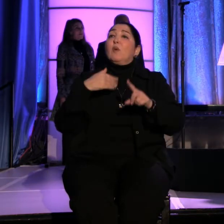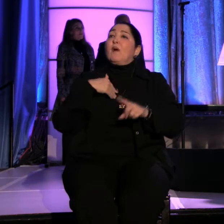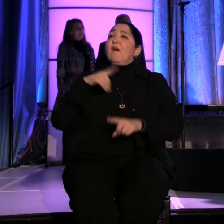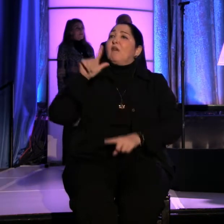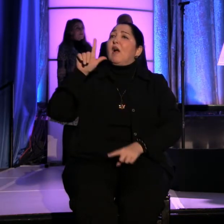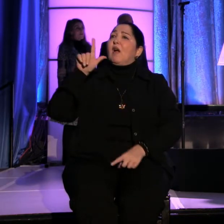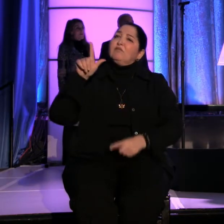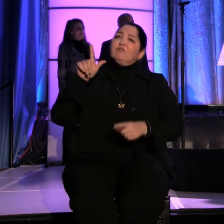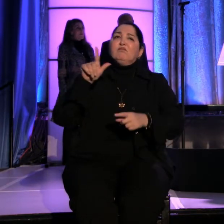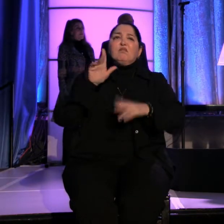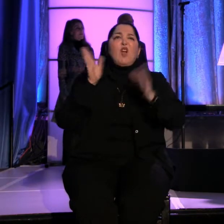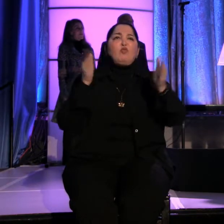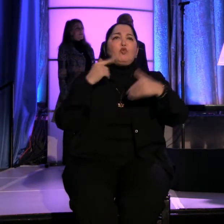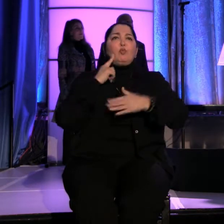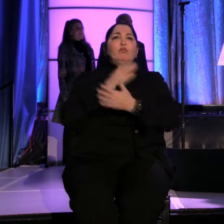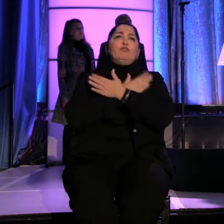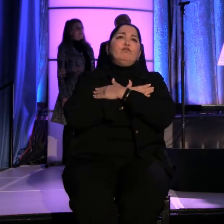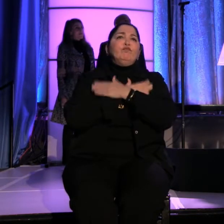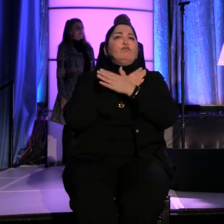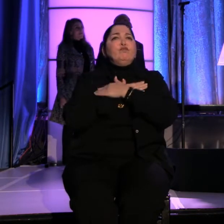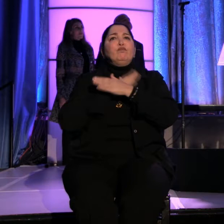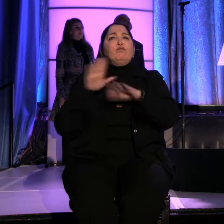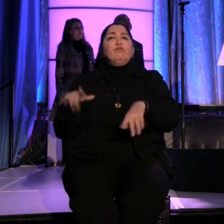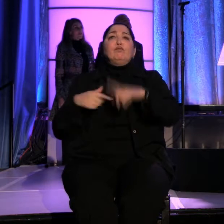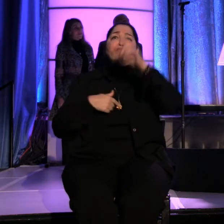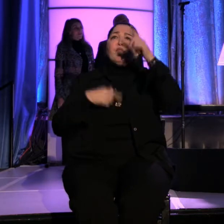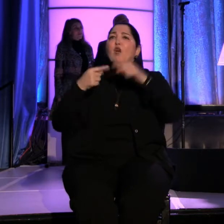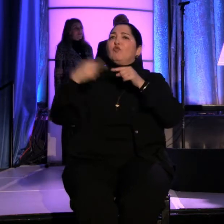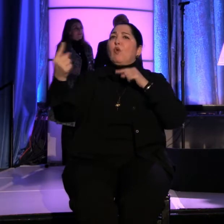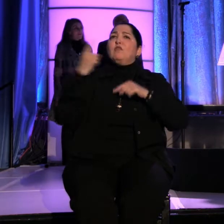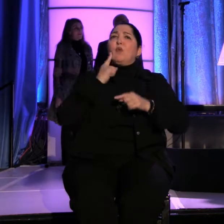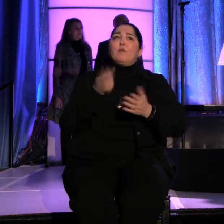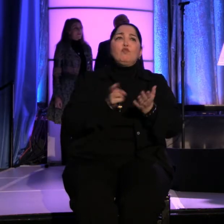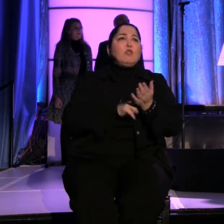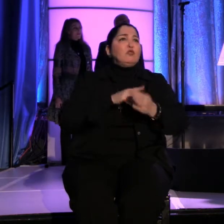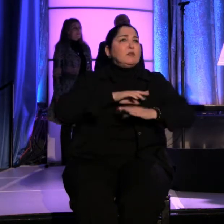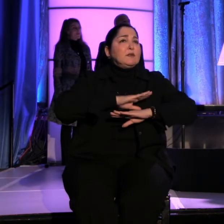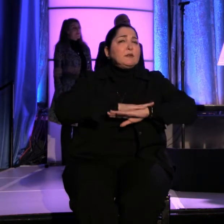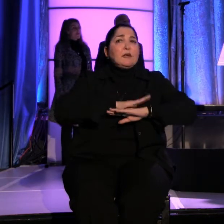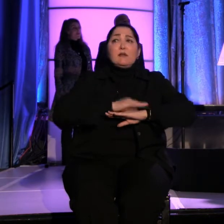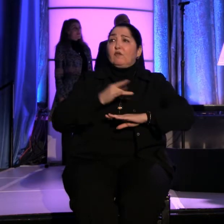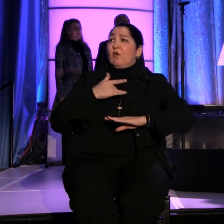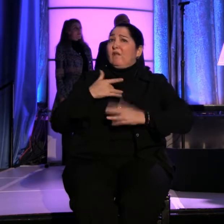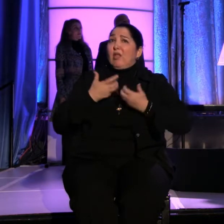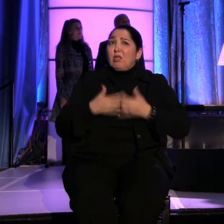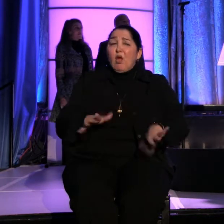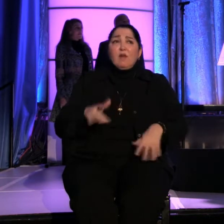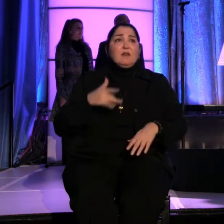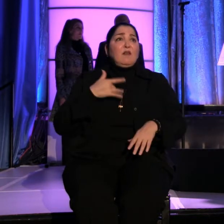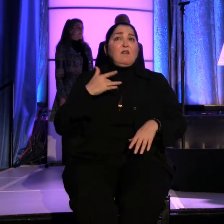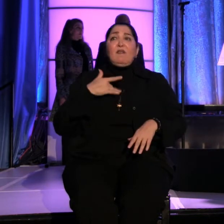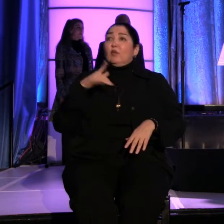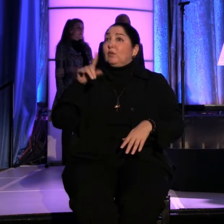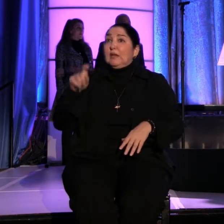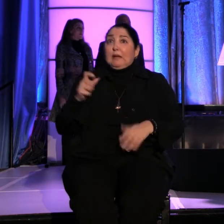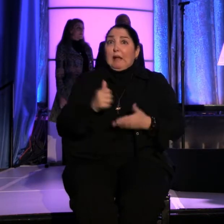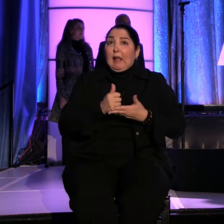registration. And if you need any specific information or are feeling lost or need some encouragement,